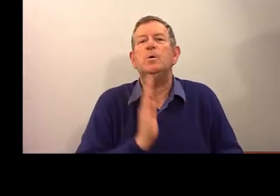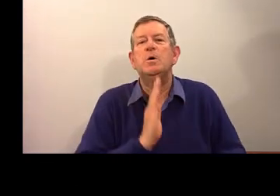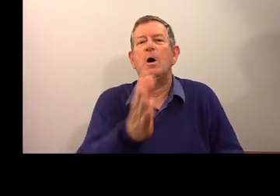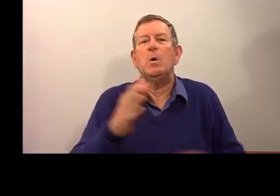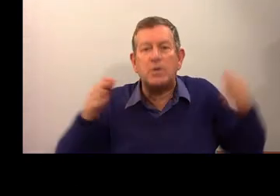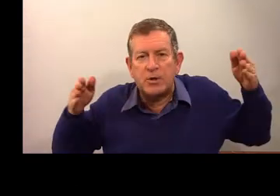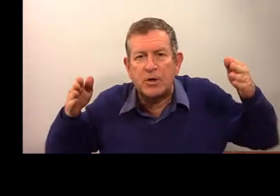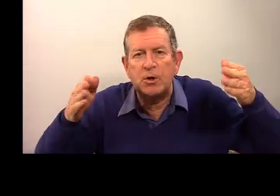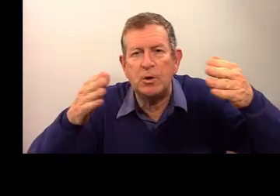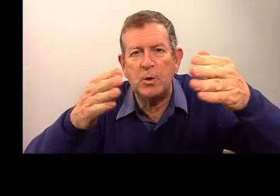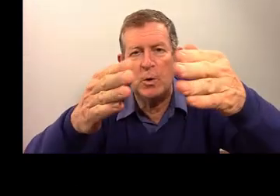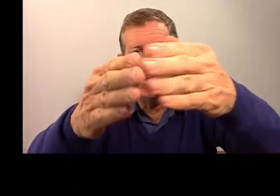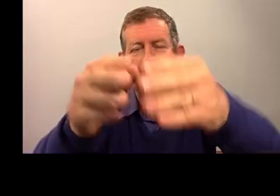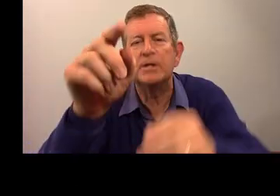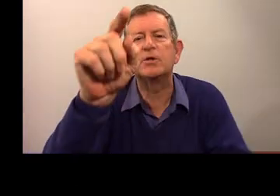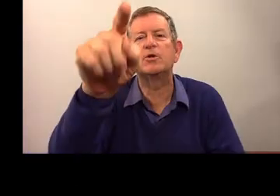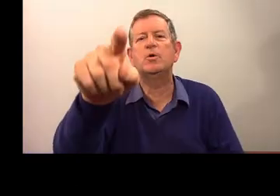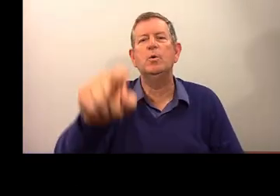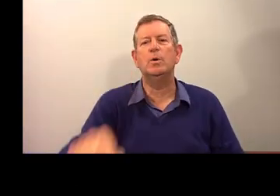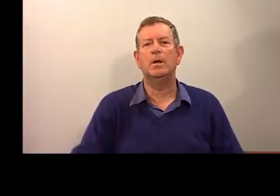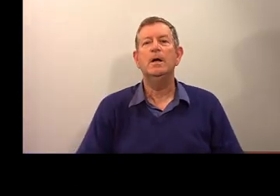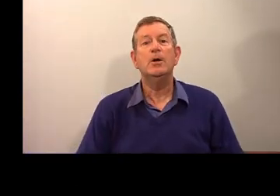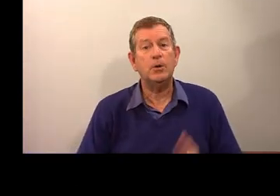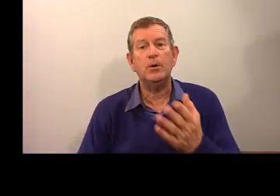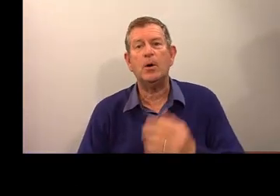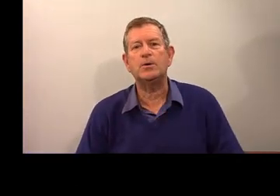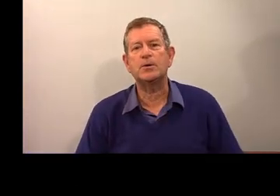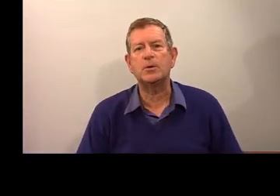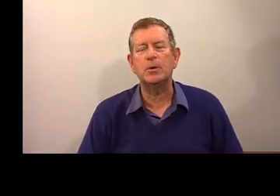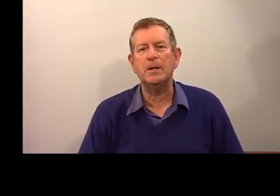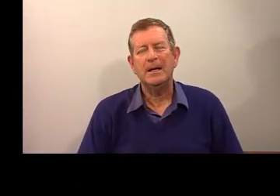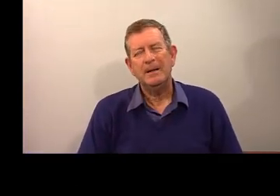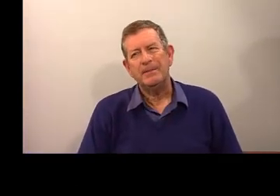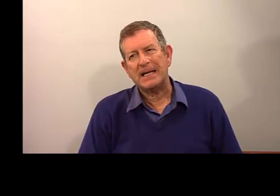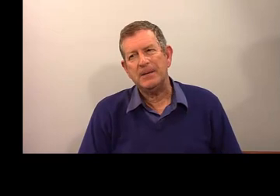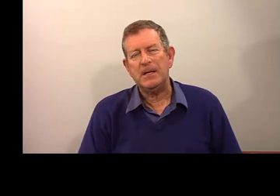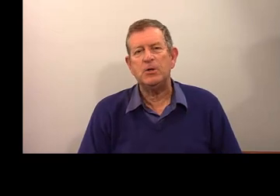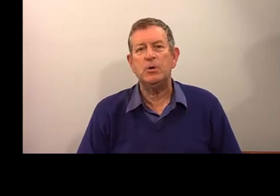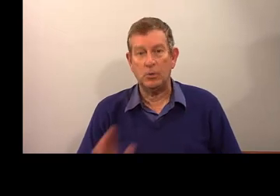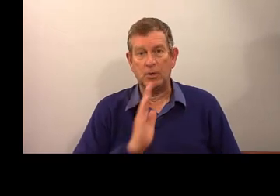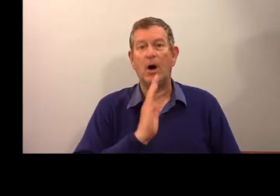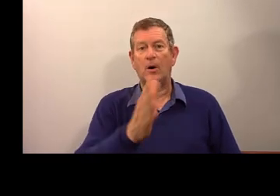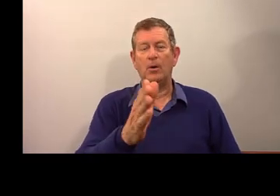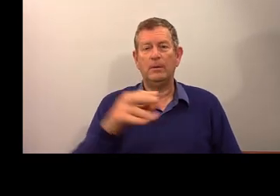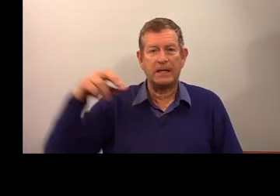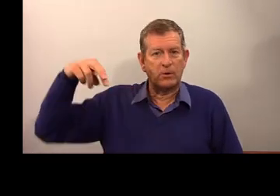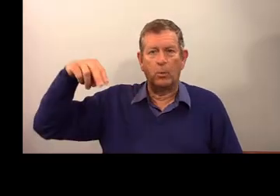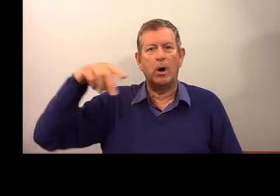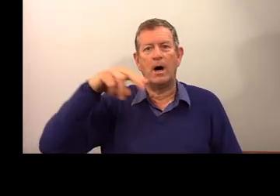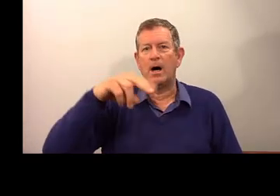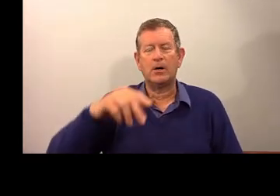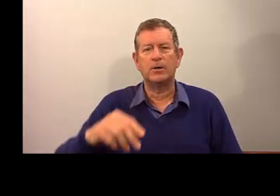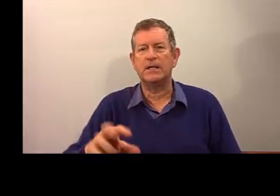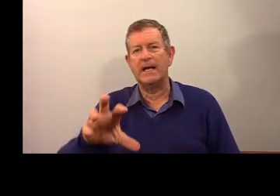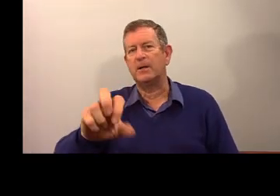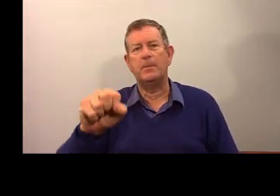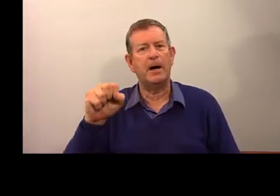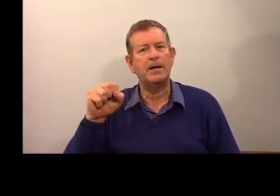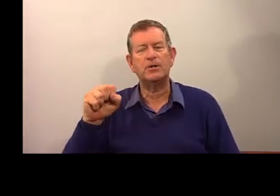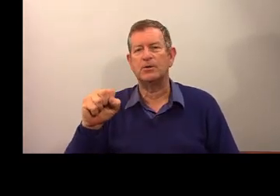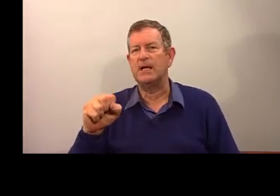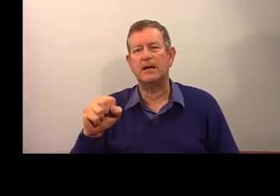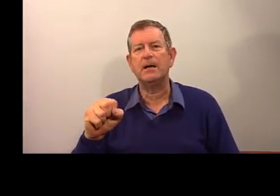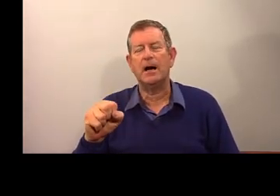Do you go to school? Do you go to school? That can mean do you go, like to walk or to take